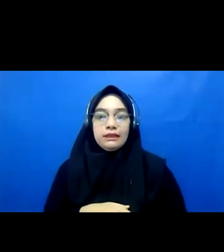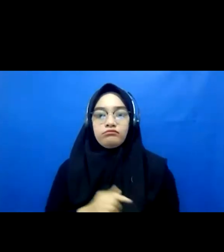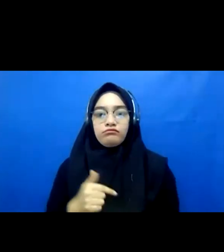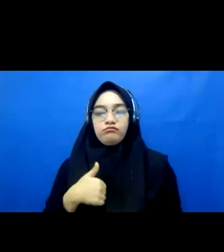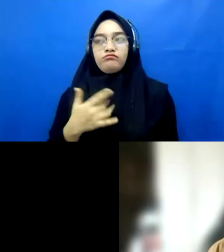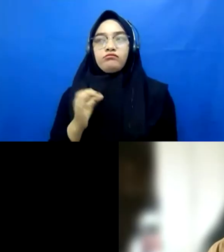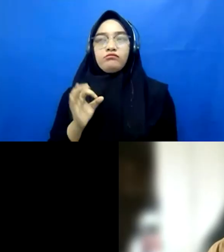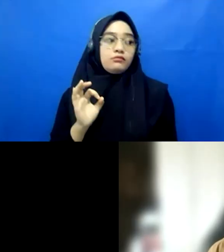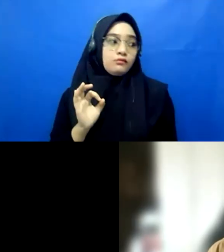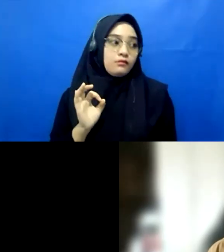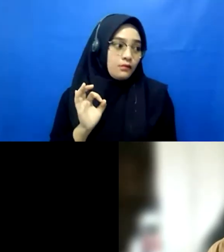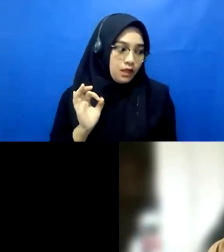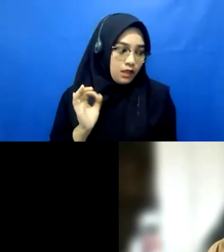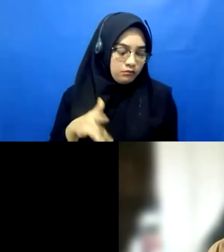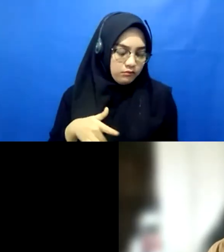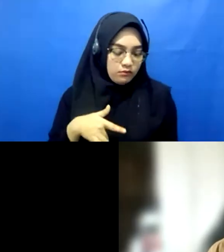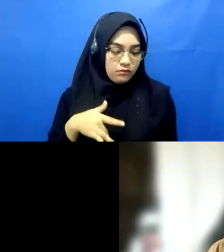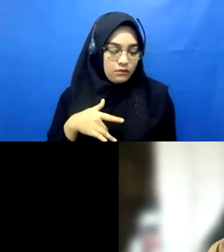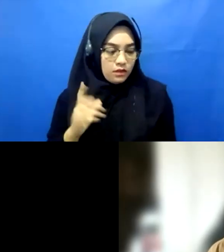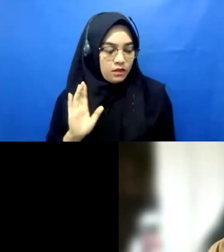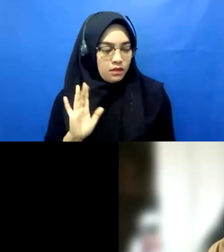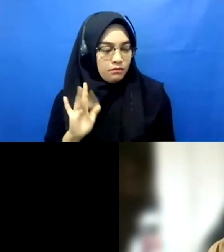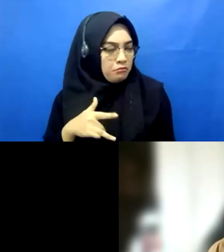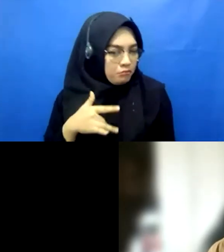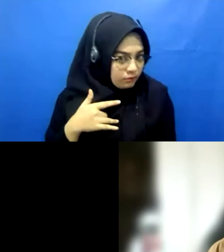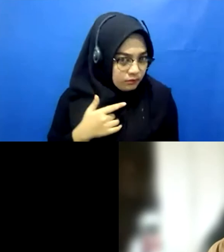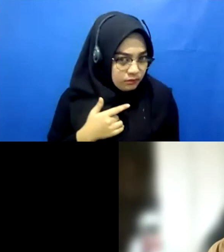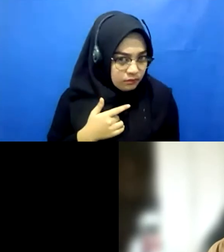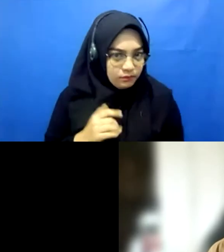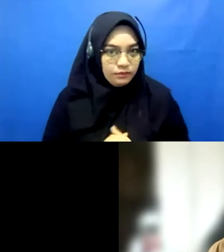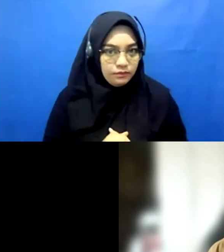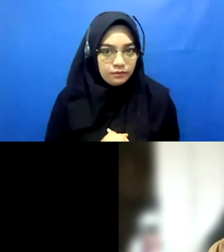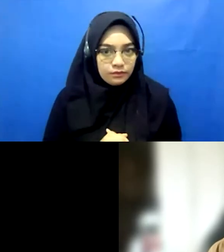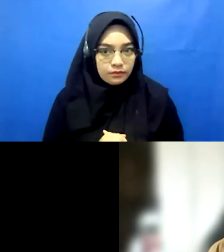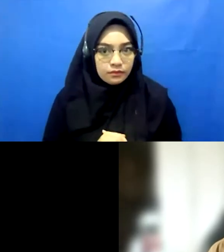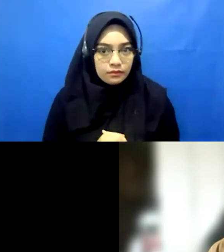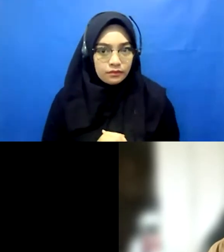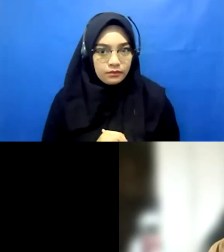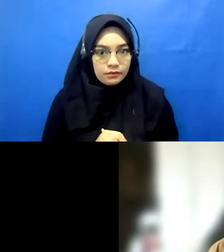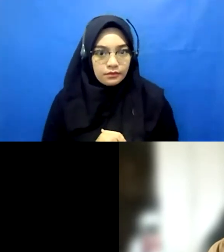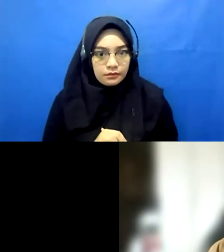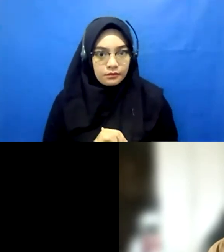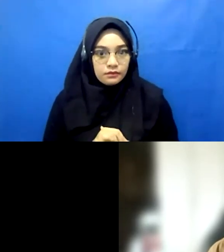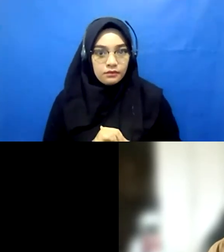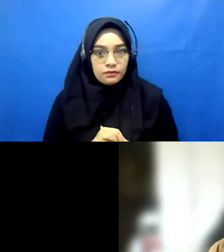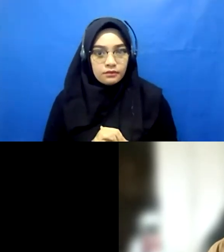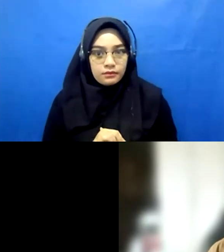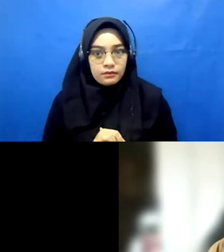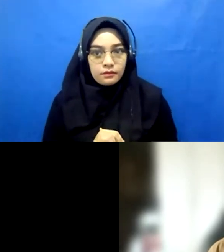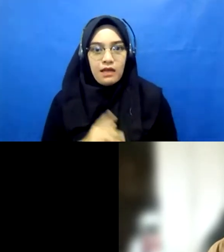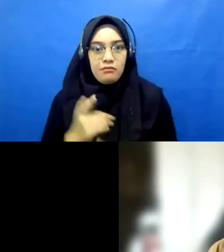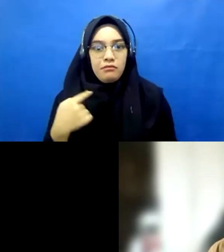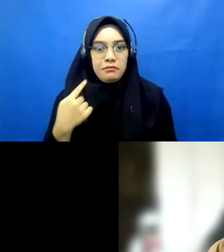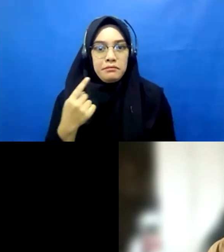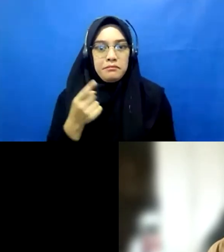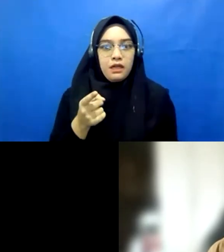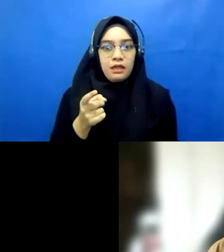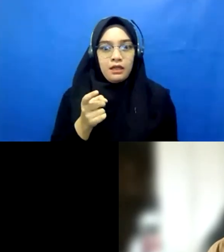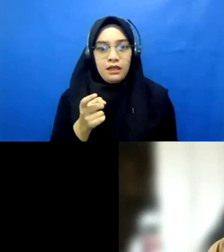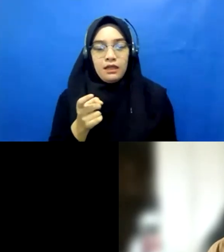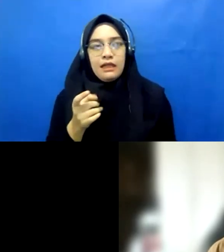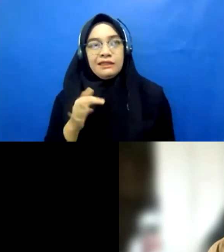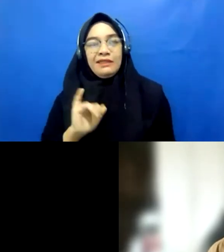our participants are a bit in awe, and I think they've really been trying to absorb because no one has put in